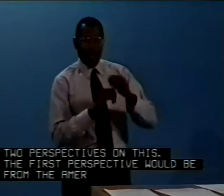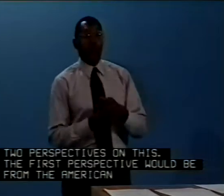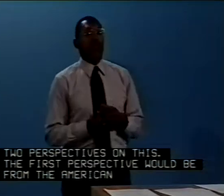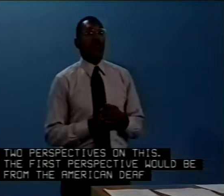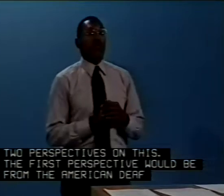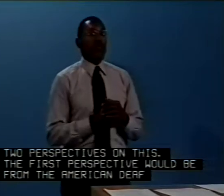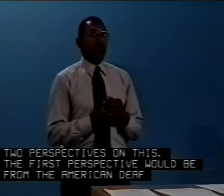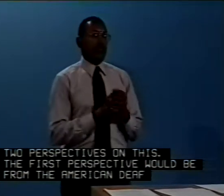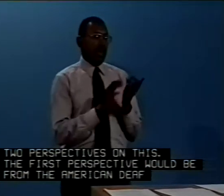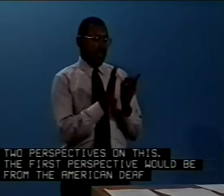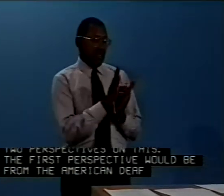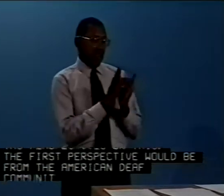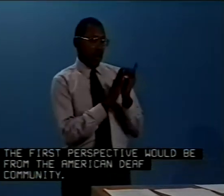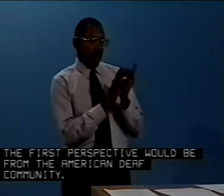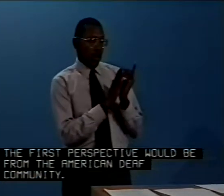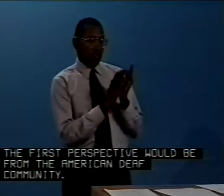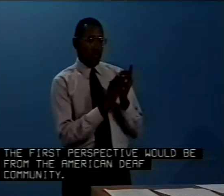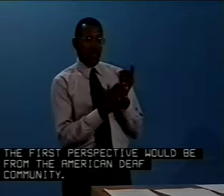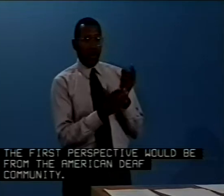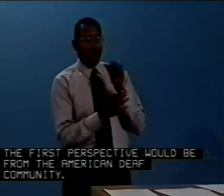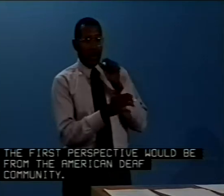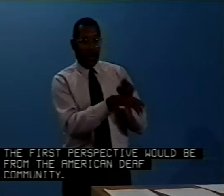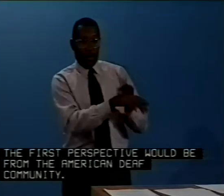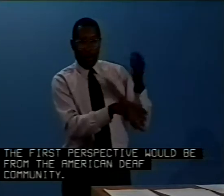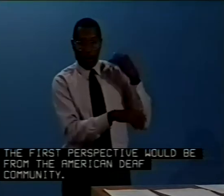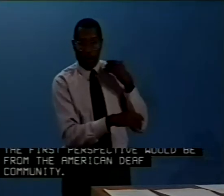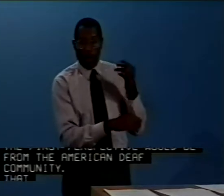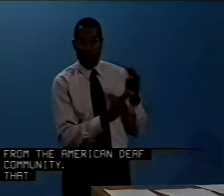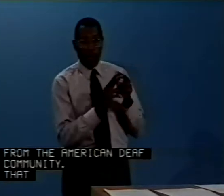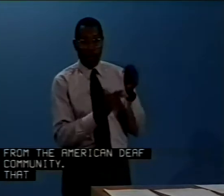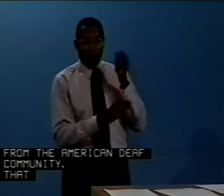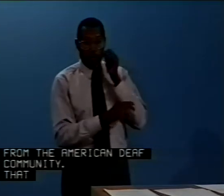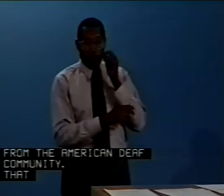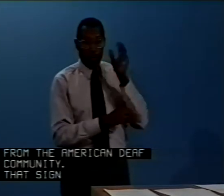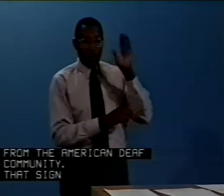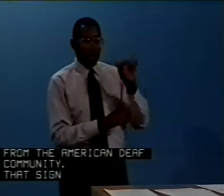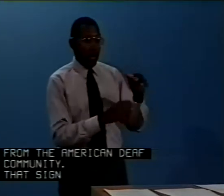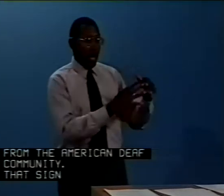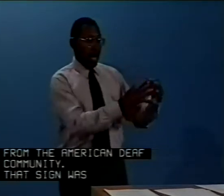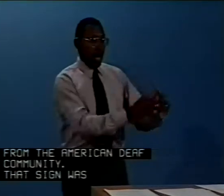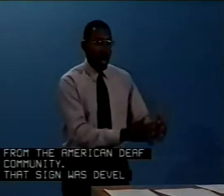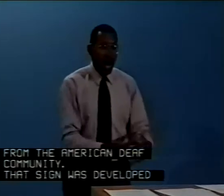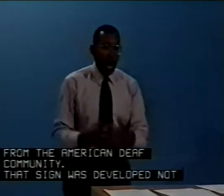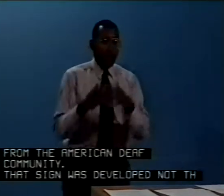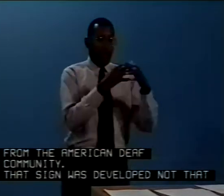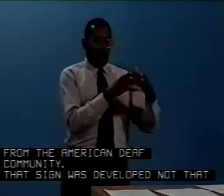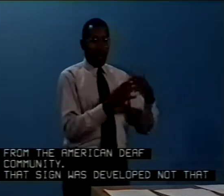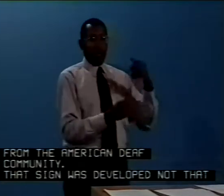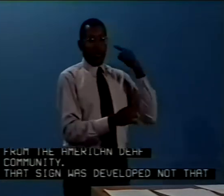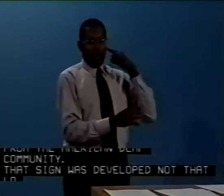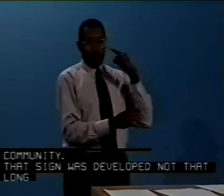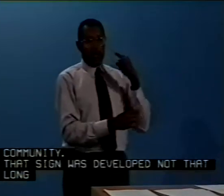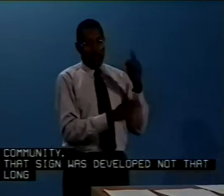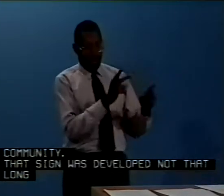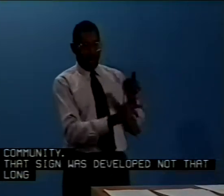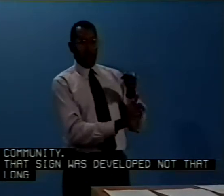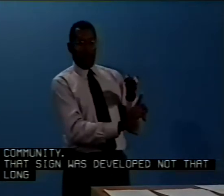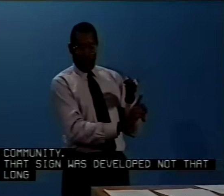That sign was developed not that long ago by an American